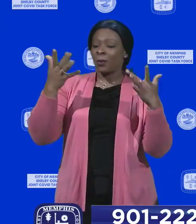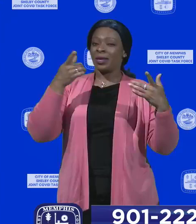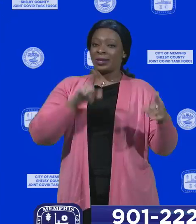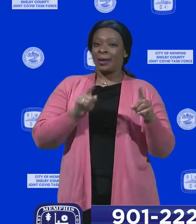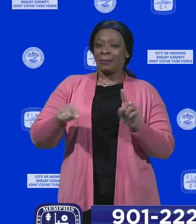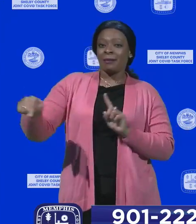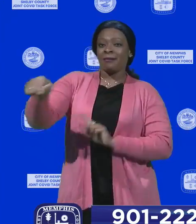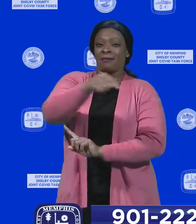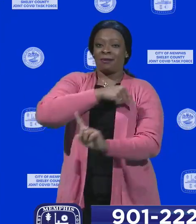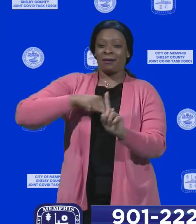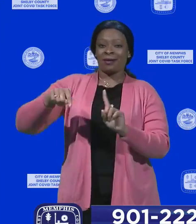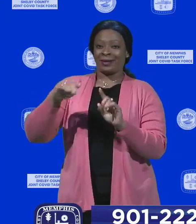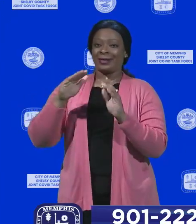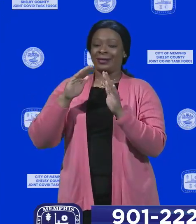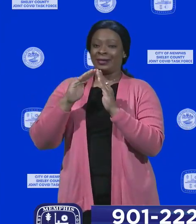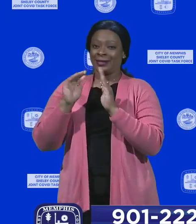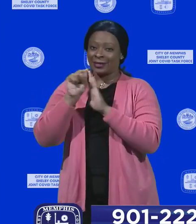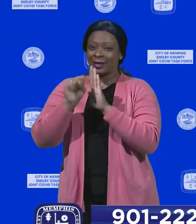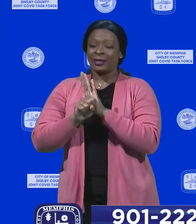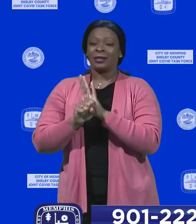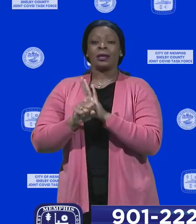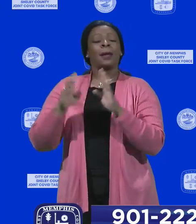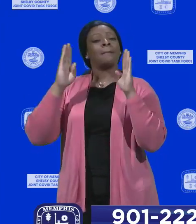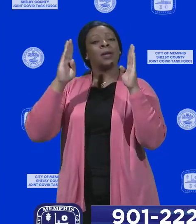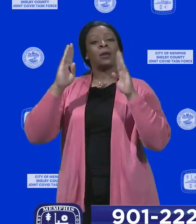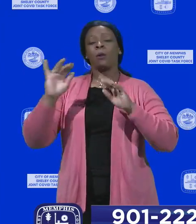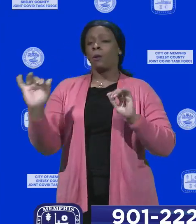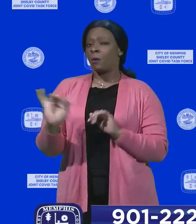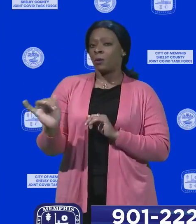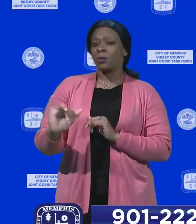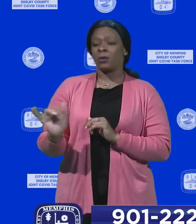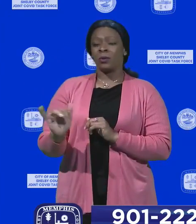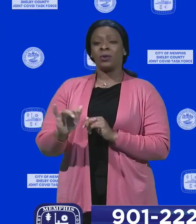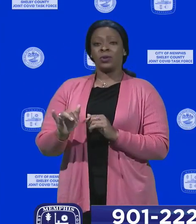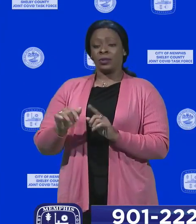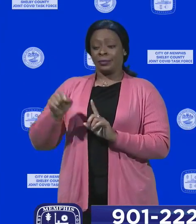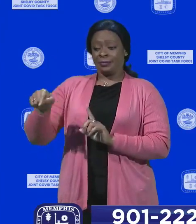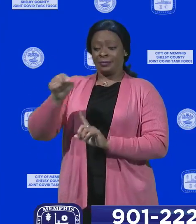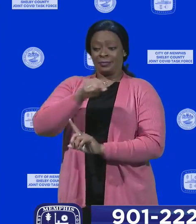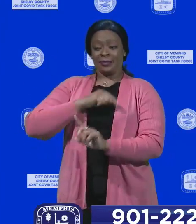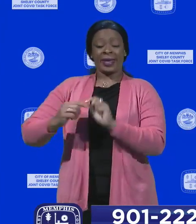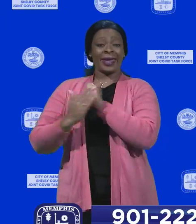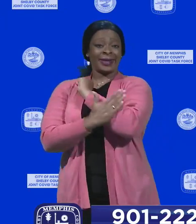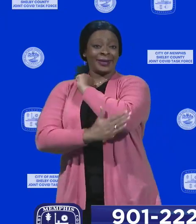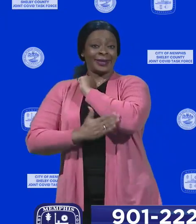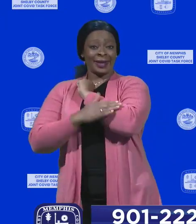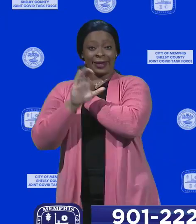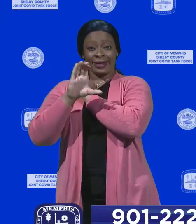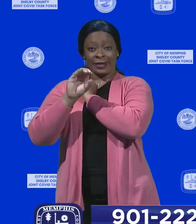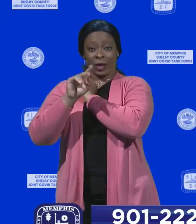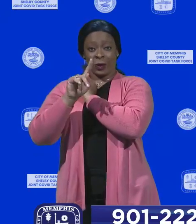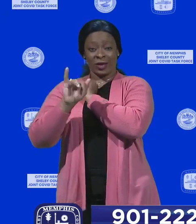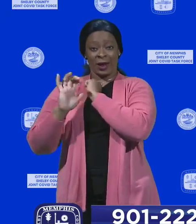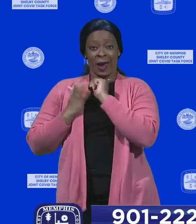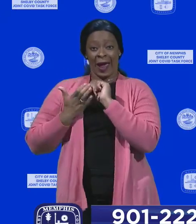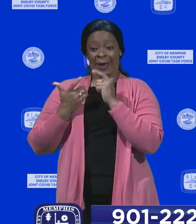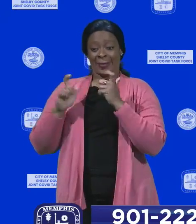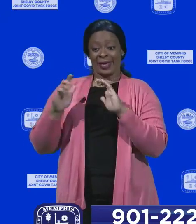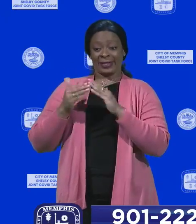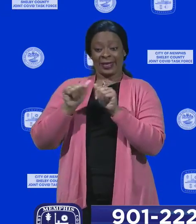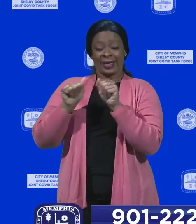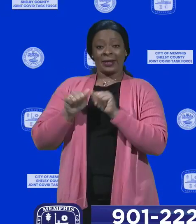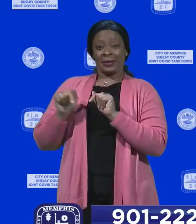happening there. We also have to pay attention because in the surrounding counties in our metro area,